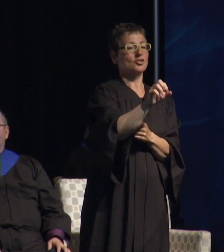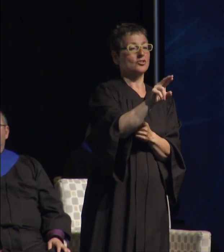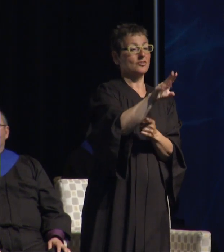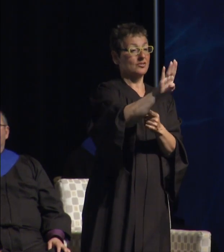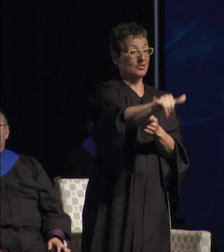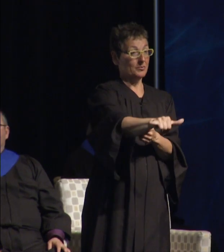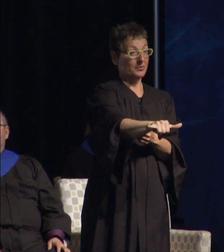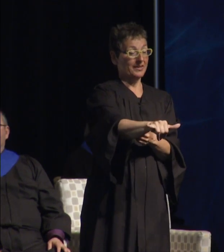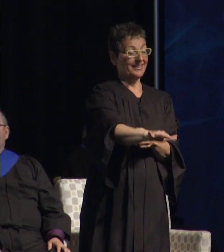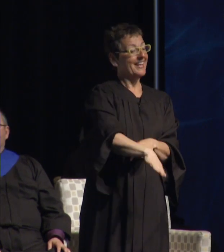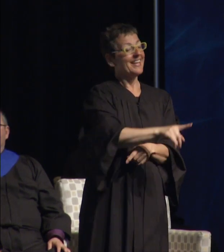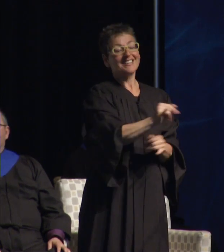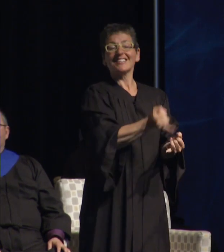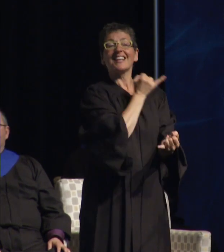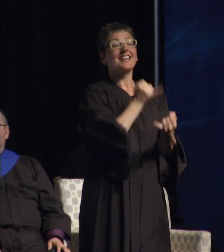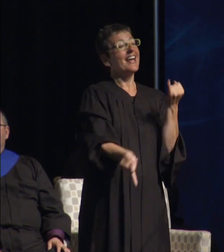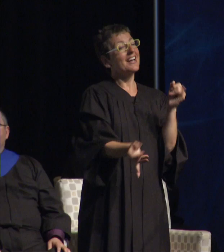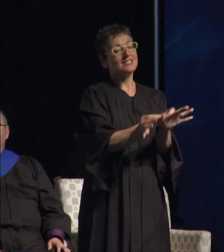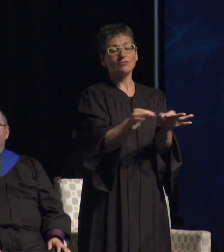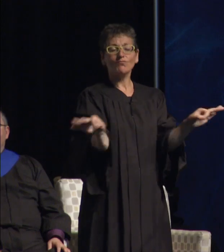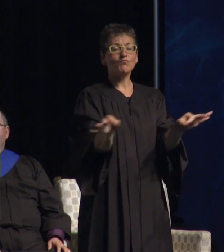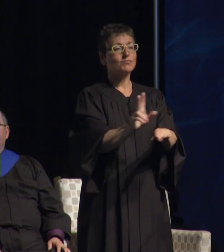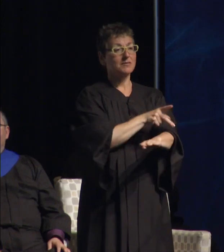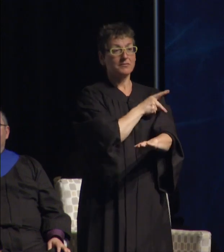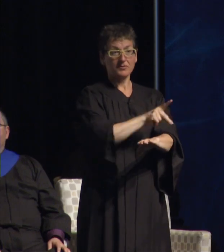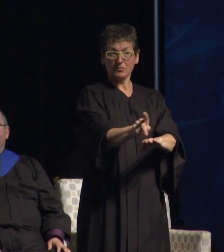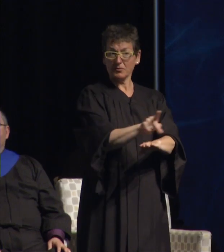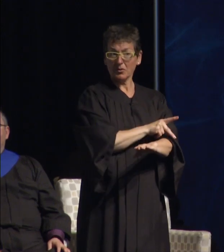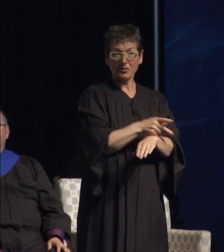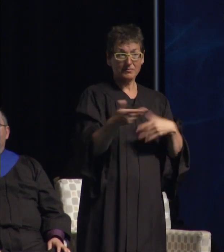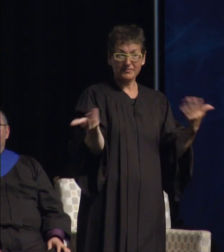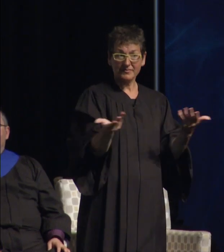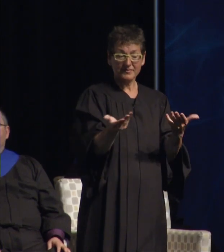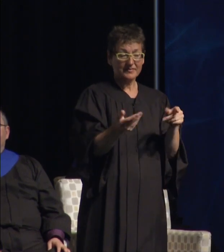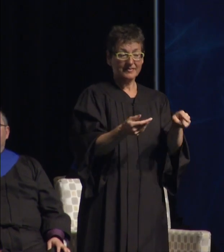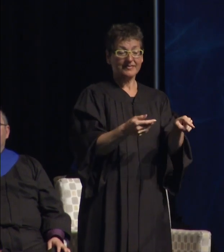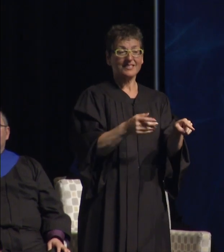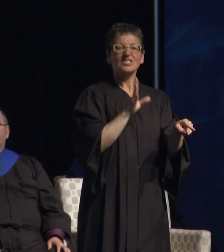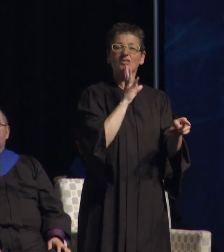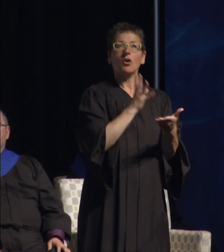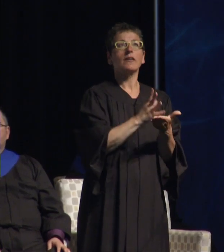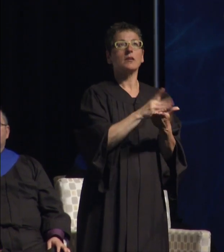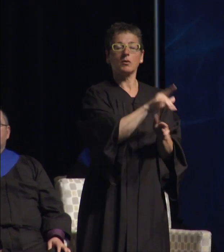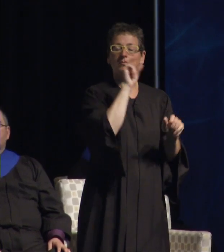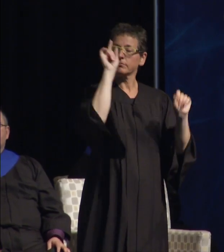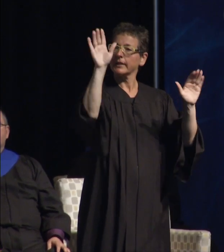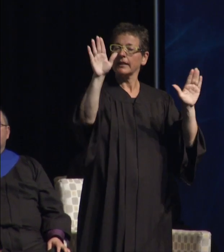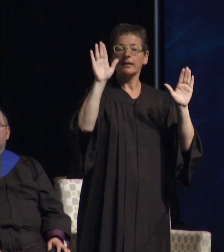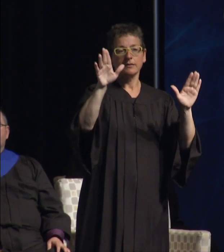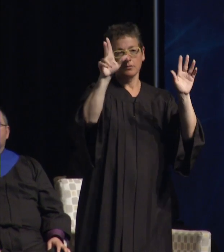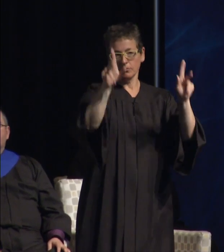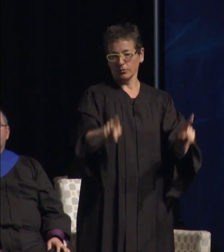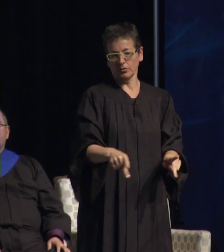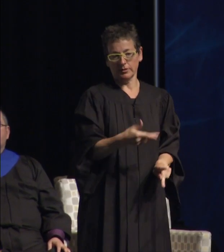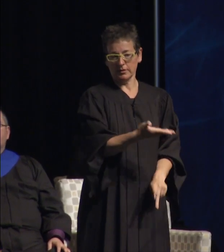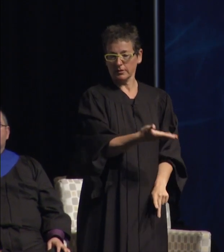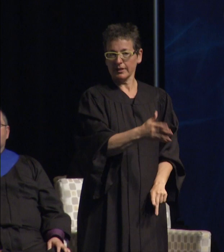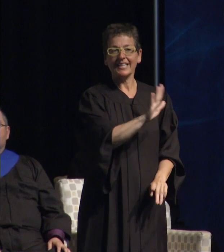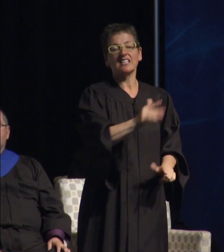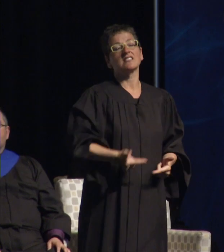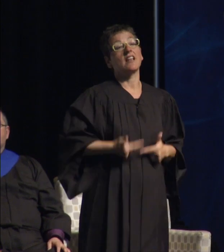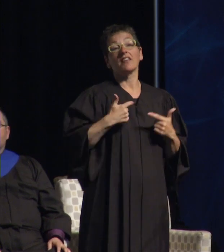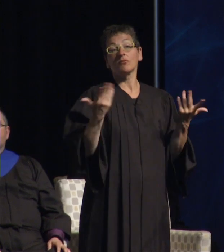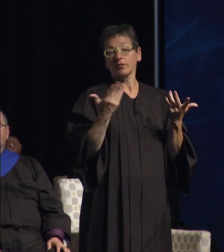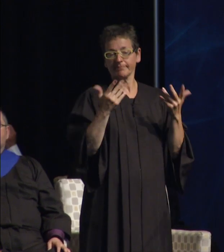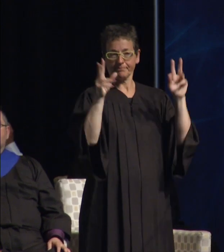The last stanza and the last poem of this book about this amazing human being ends like